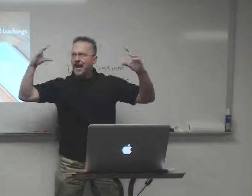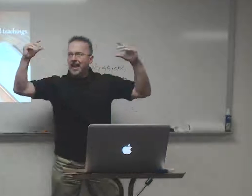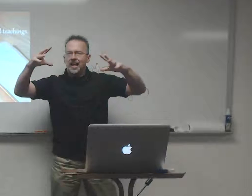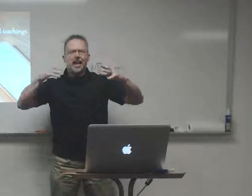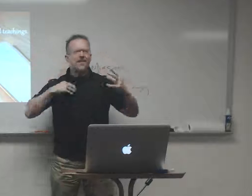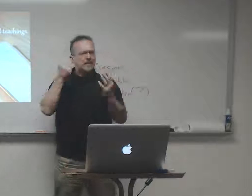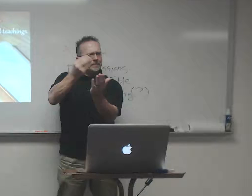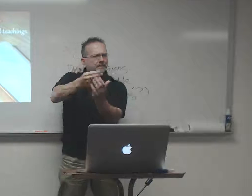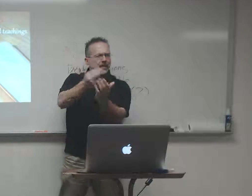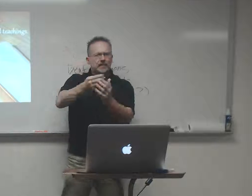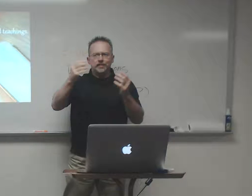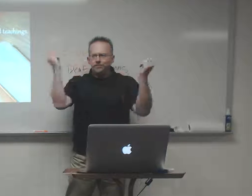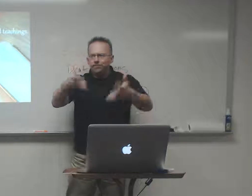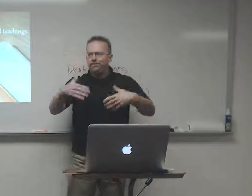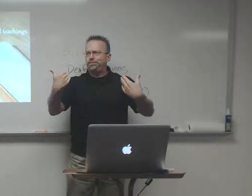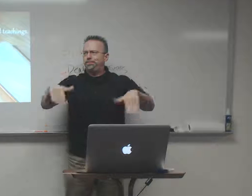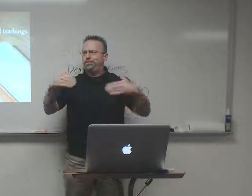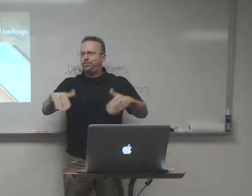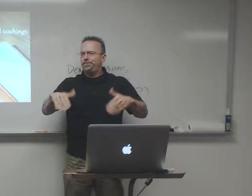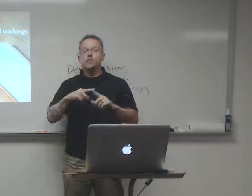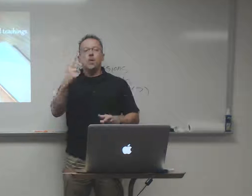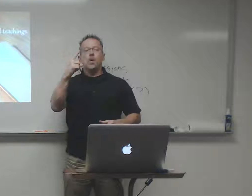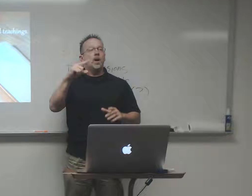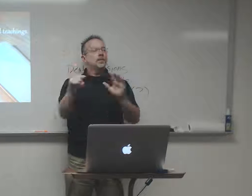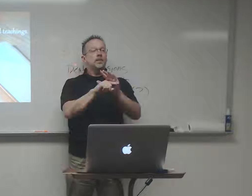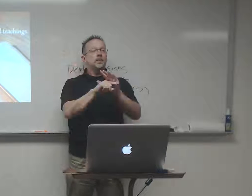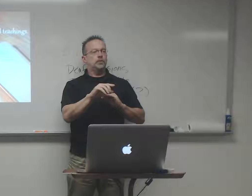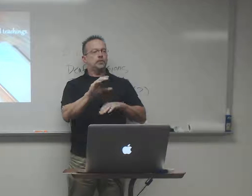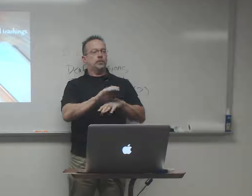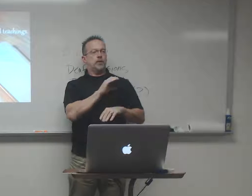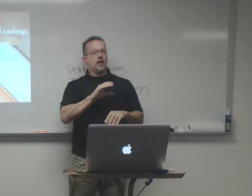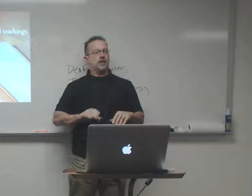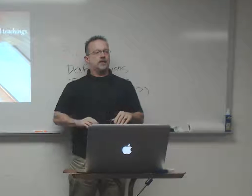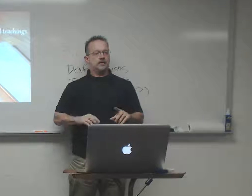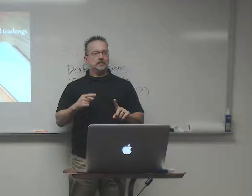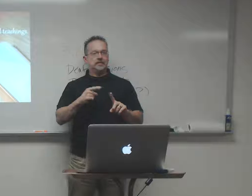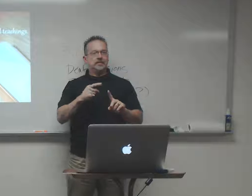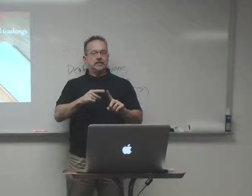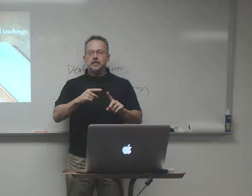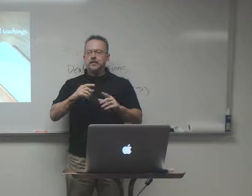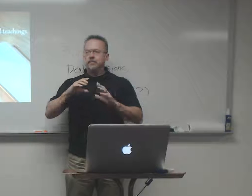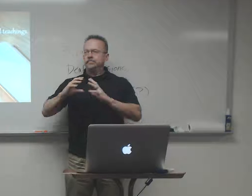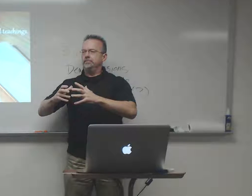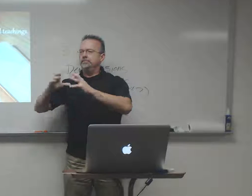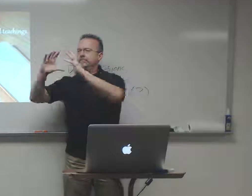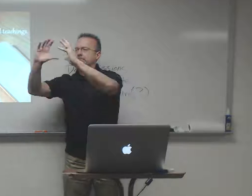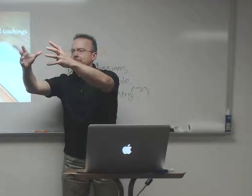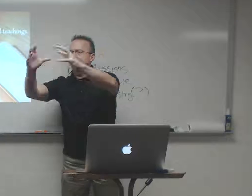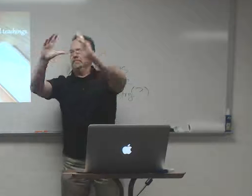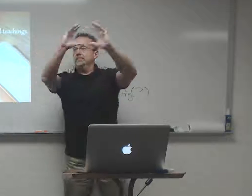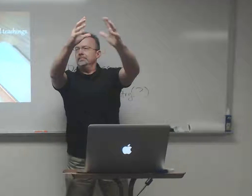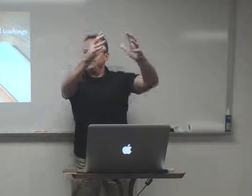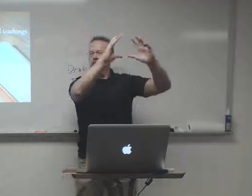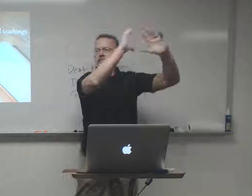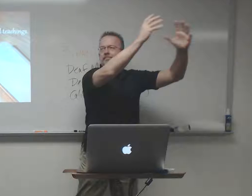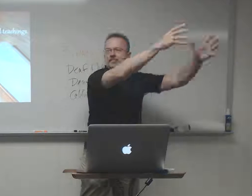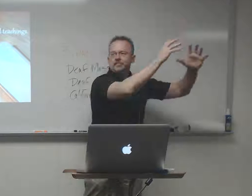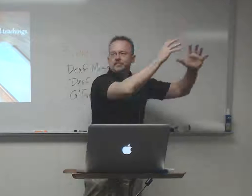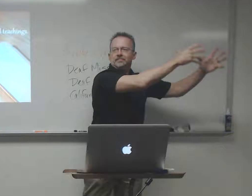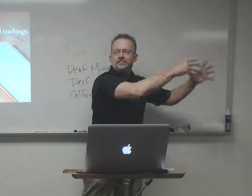We would set up videos and do different things, but that's expensive. One of the negative things about Church of Christ is that we